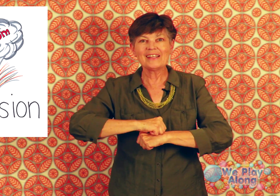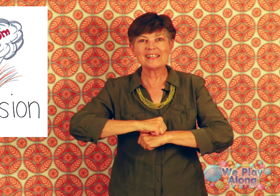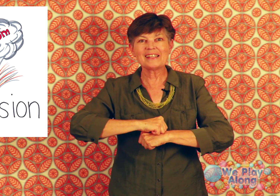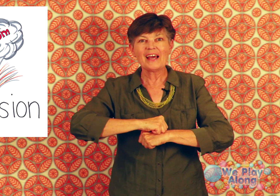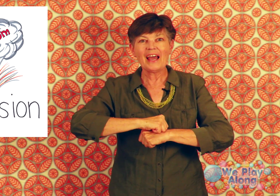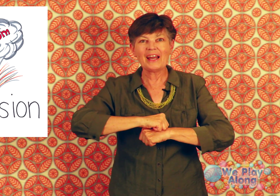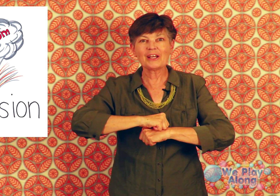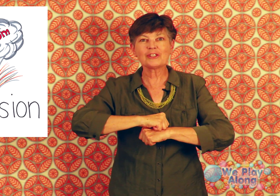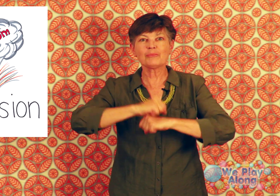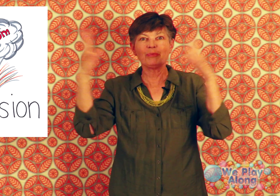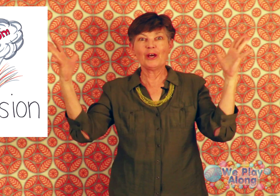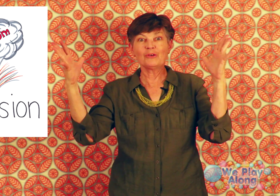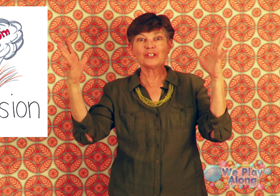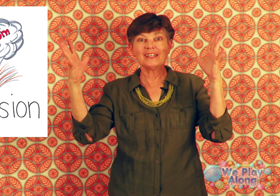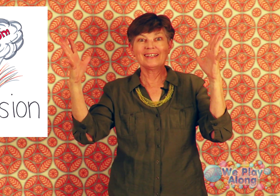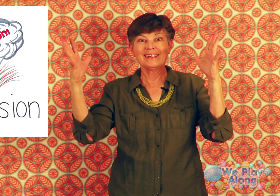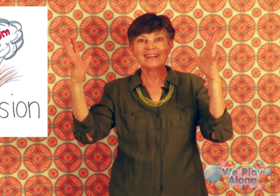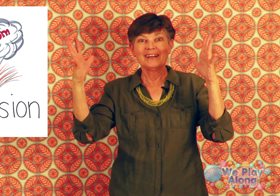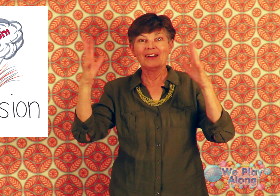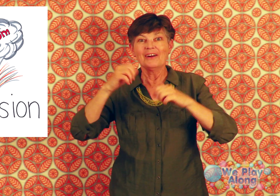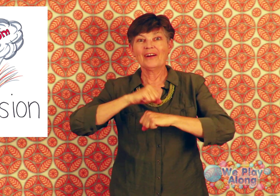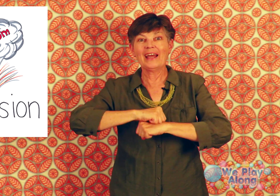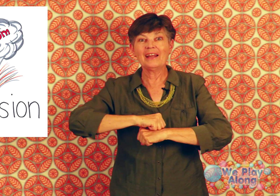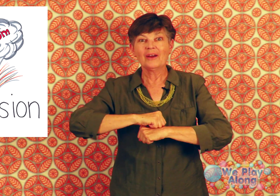is an explosion. All right?